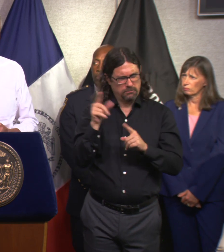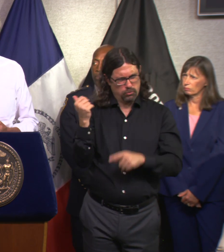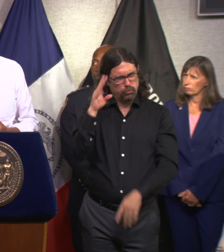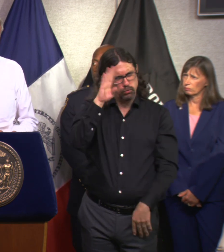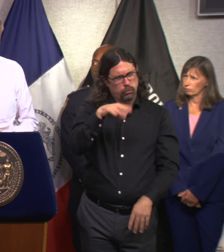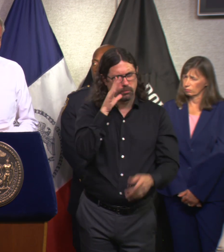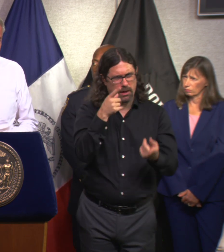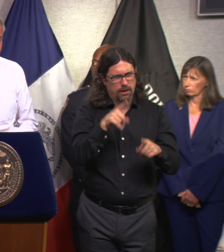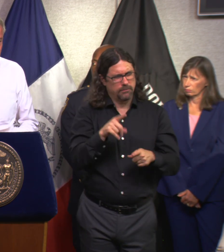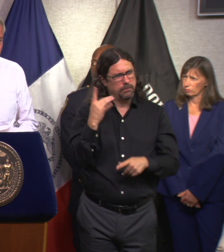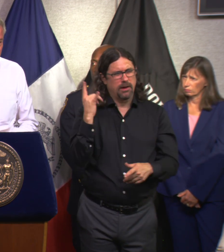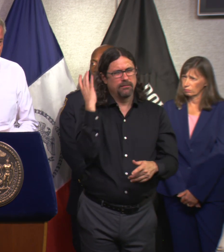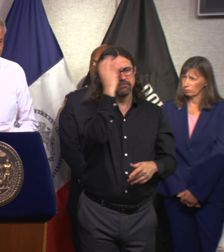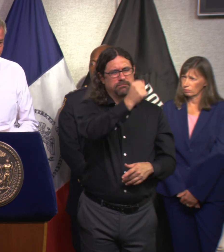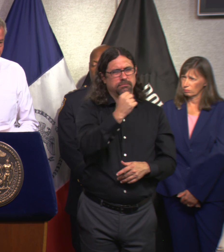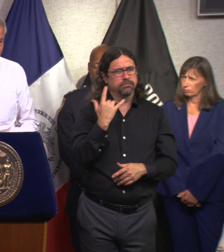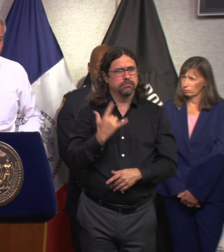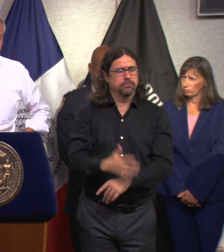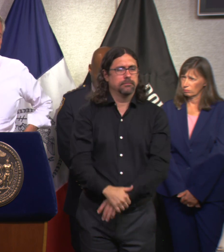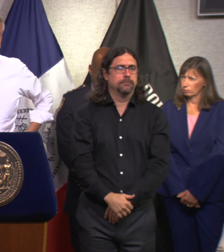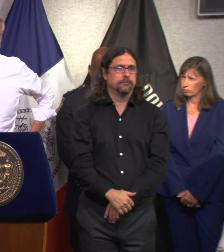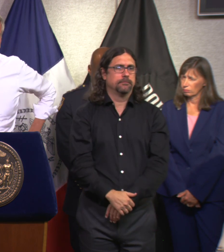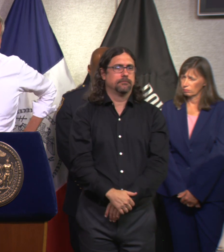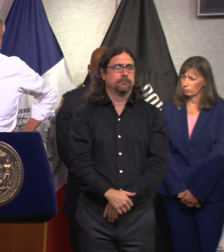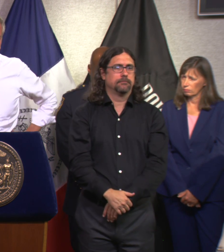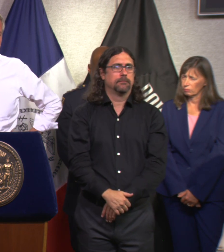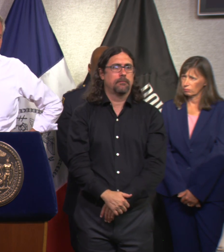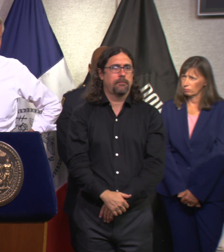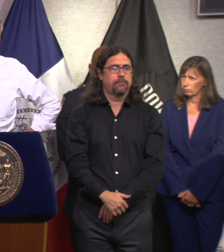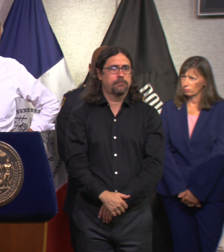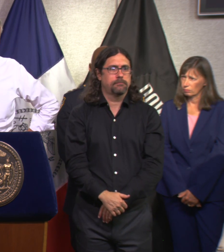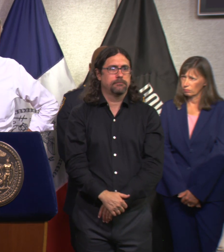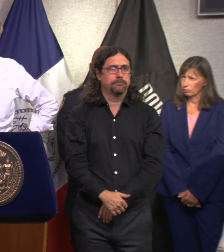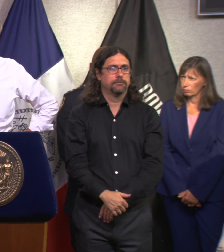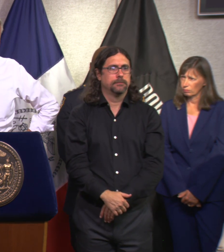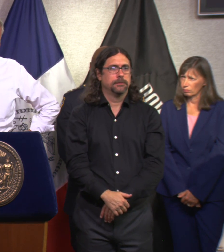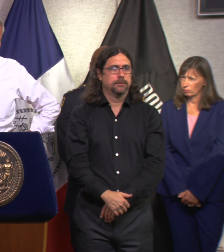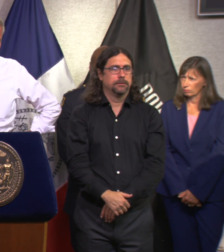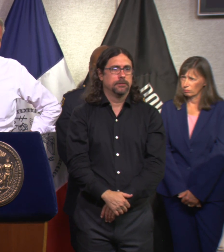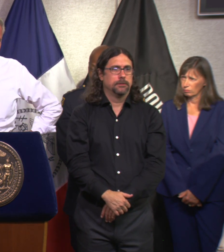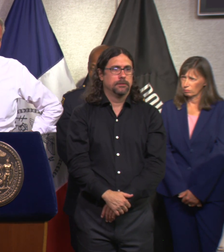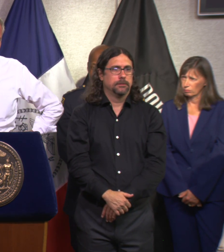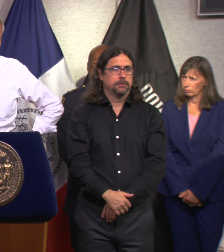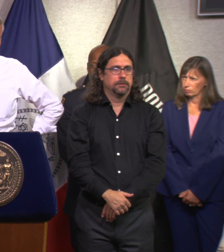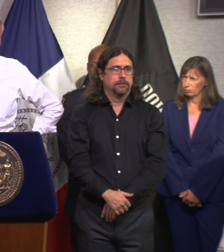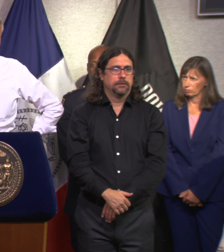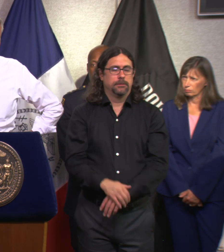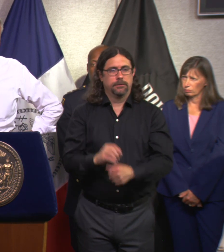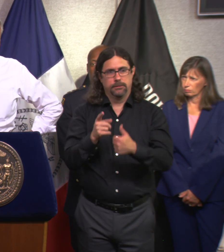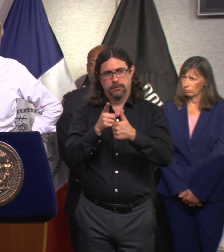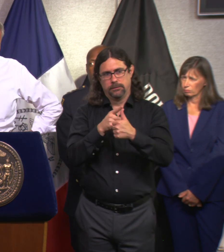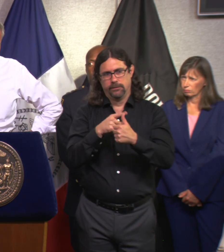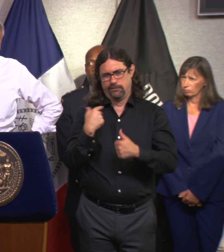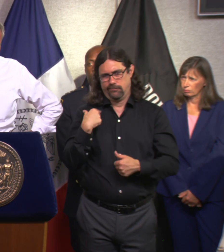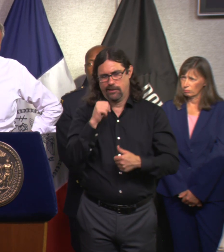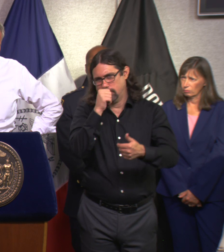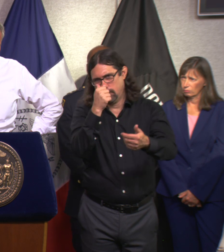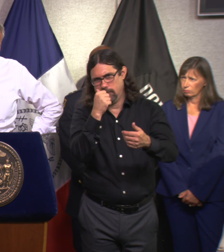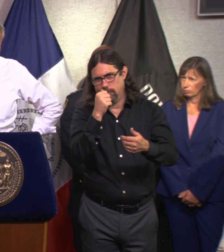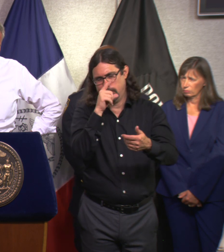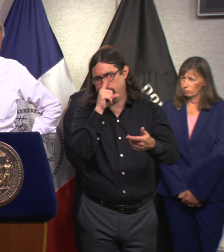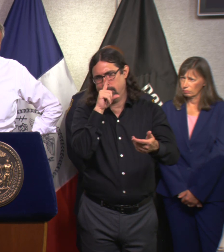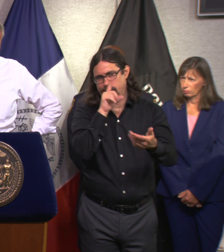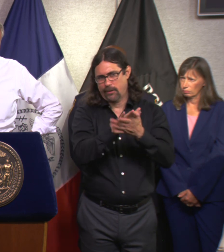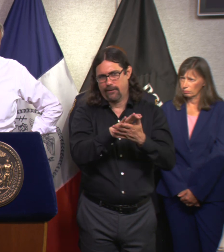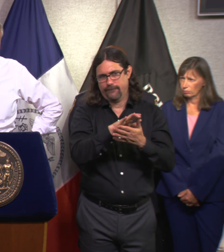One, and this one has been played out, I did not believe the Trump administration. A few weeks ago, they said they